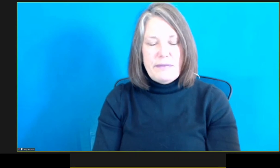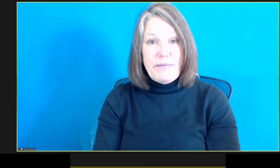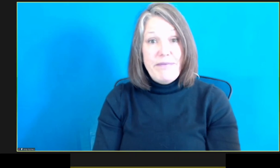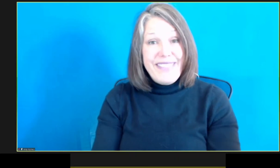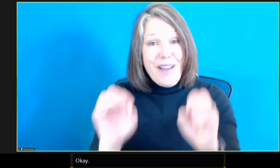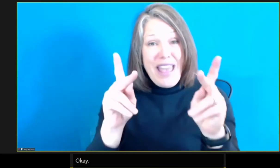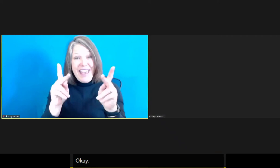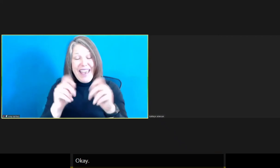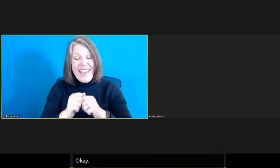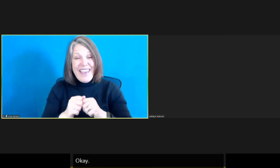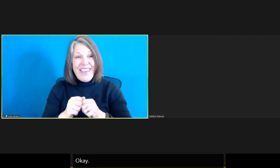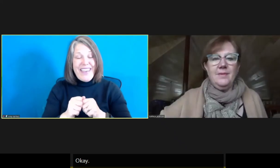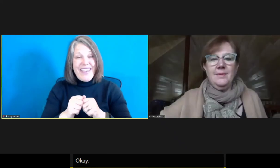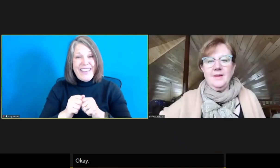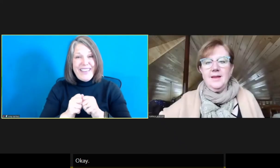Okay.